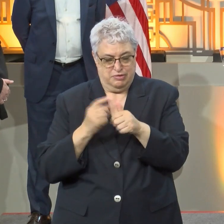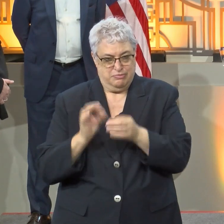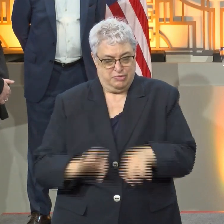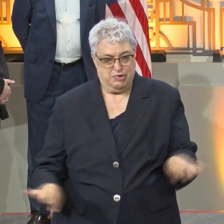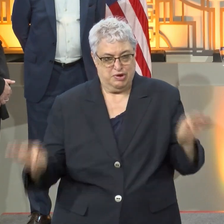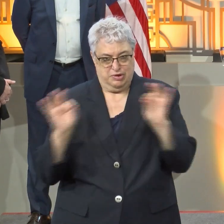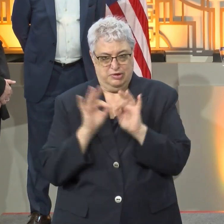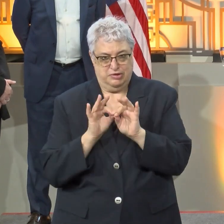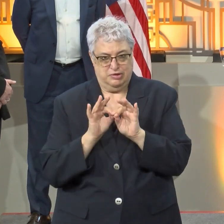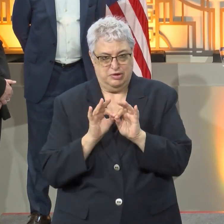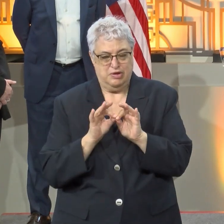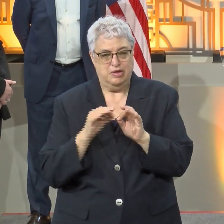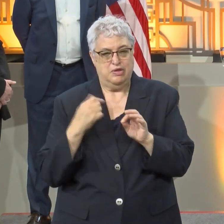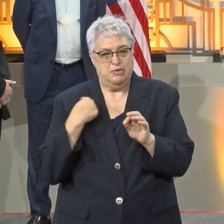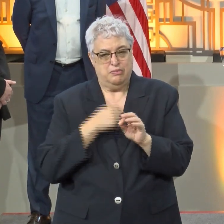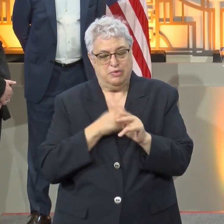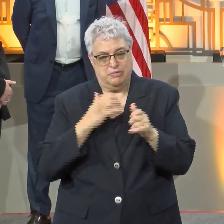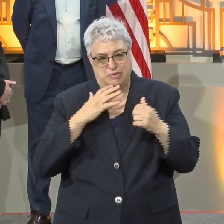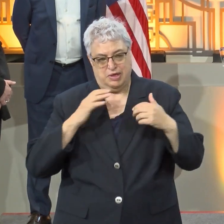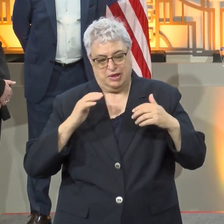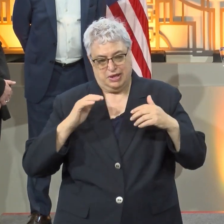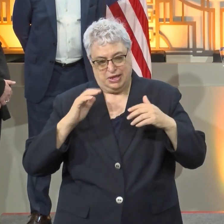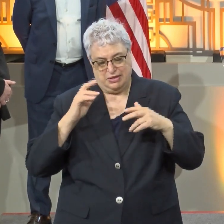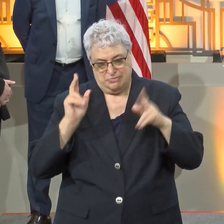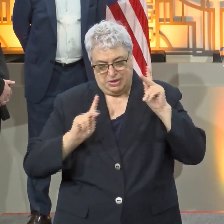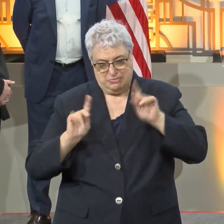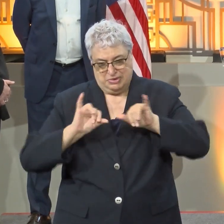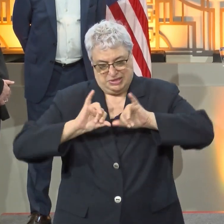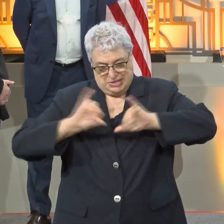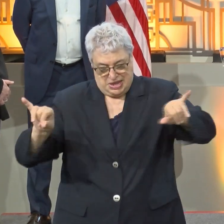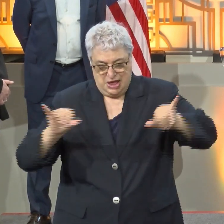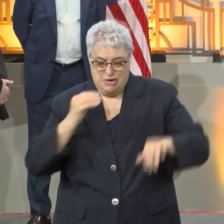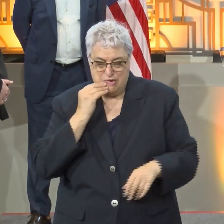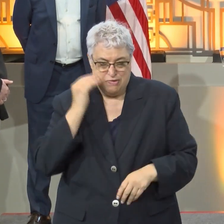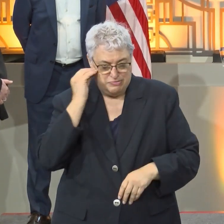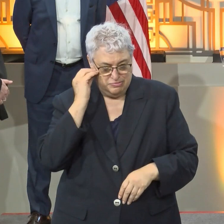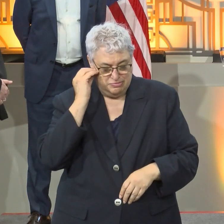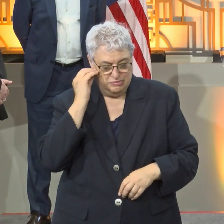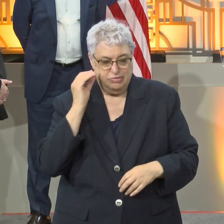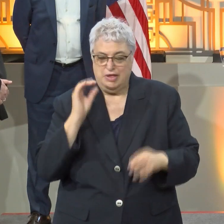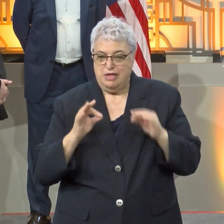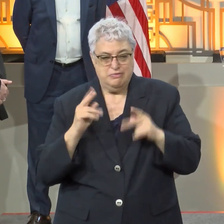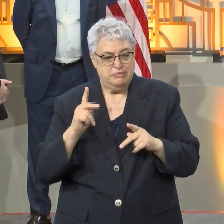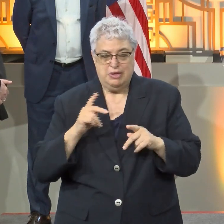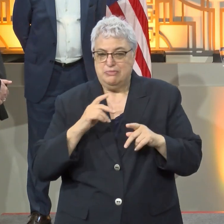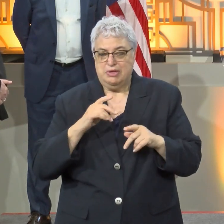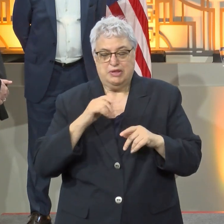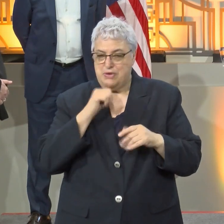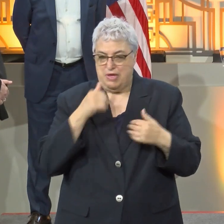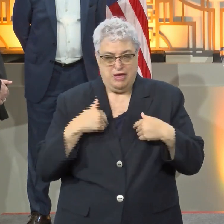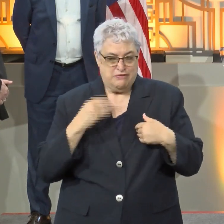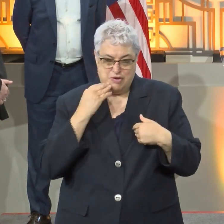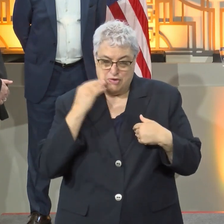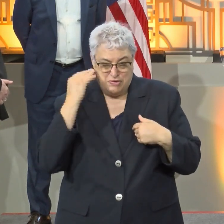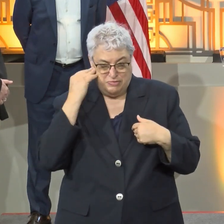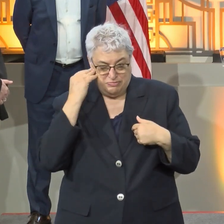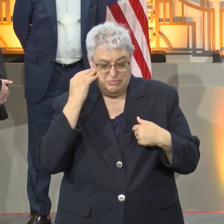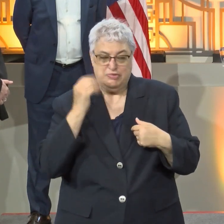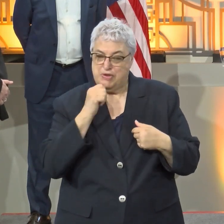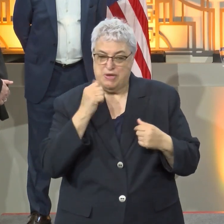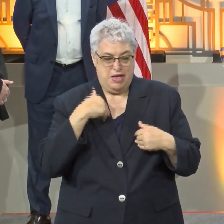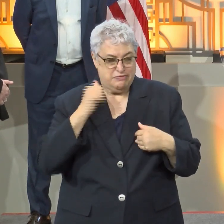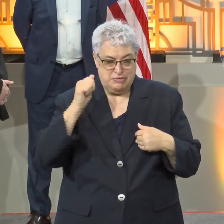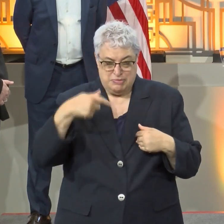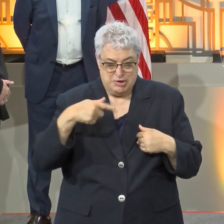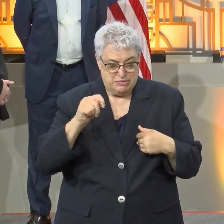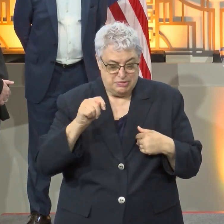make sure that we combat this virus by keeping people in place. And we can't keep people in place when they are on the verge